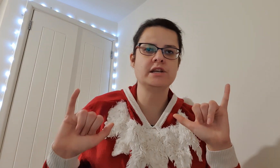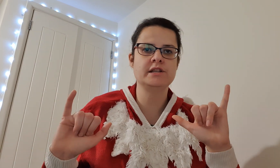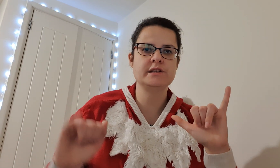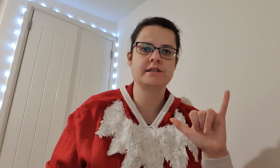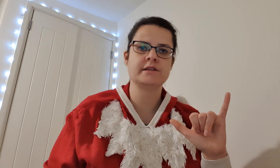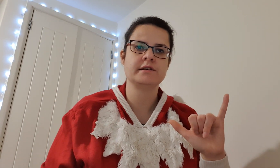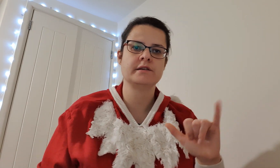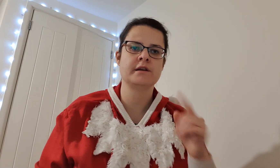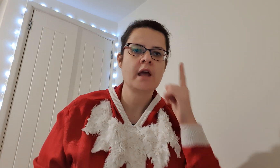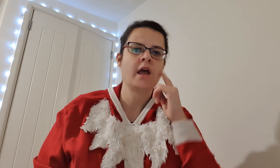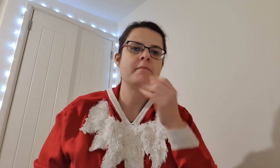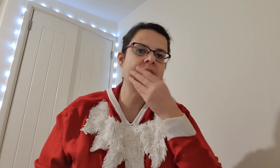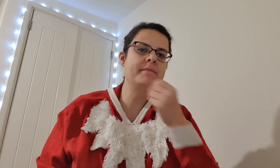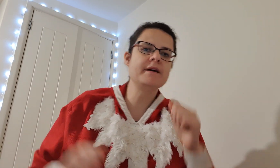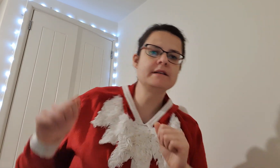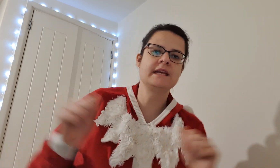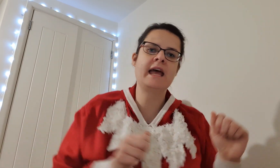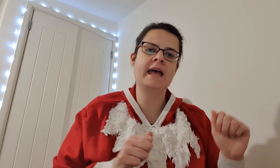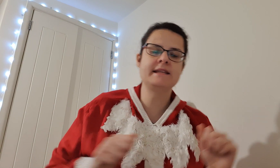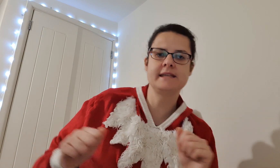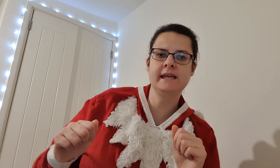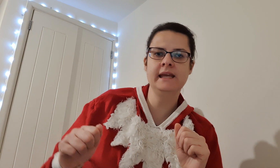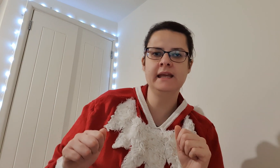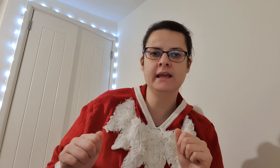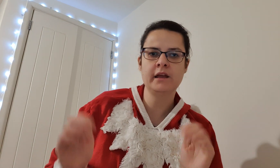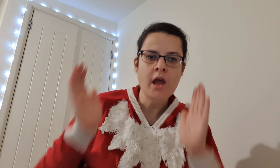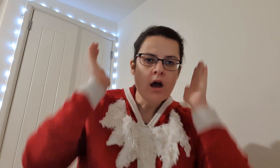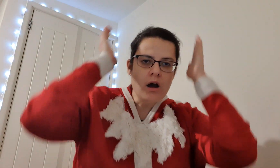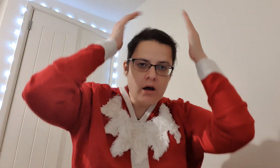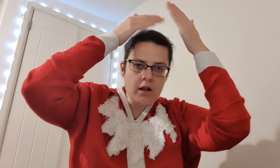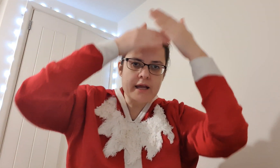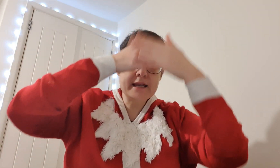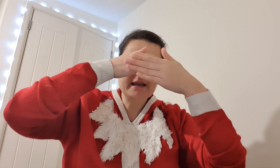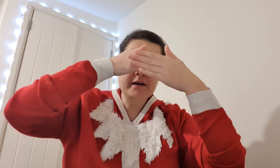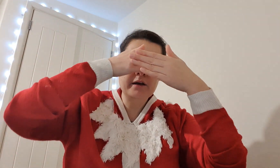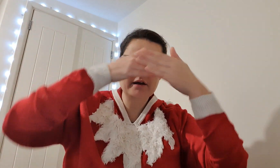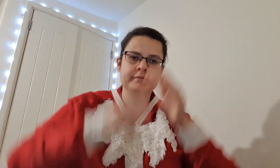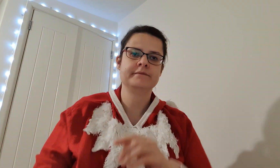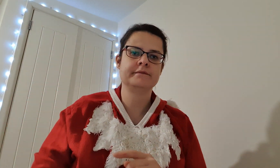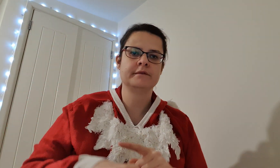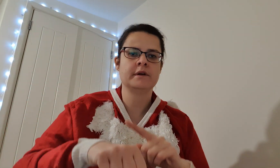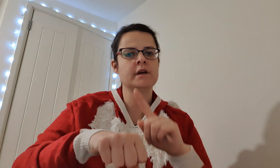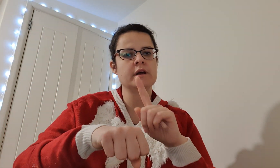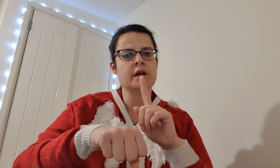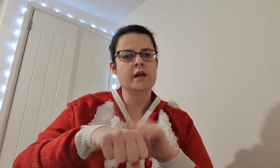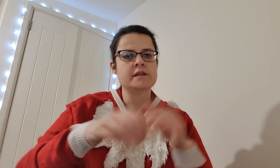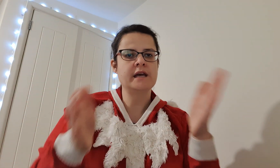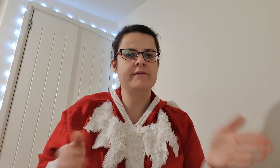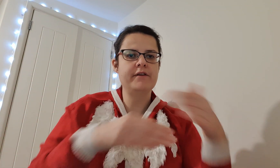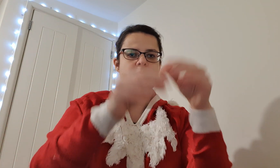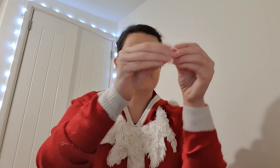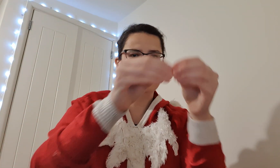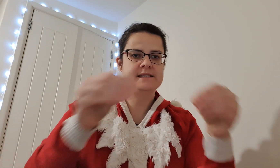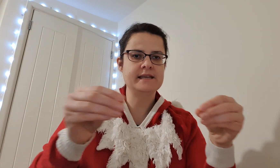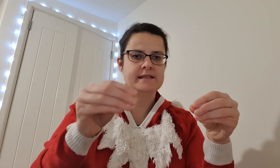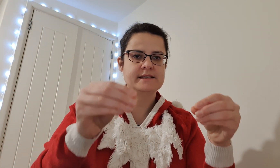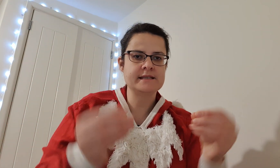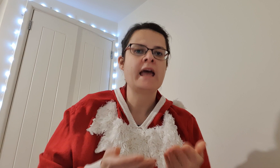celebrations. People dancing all night long. Time for presents